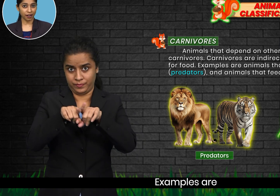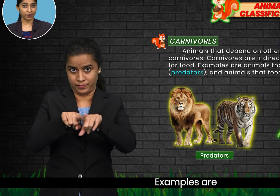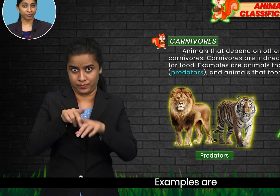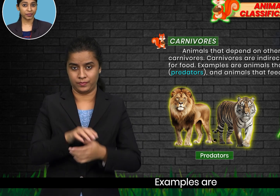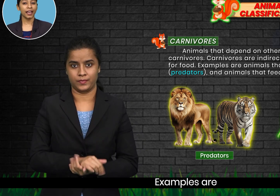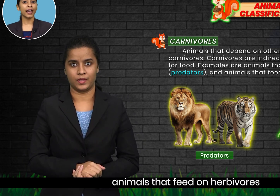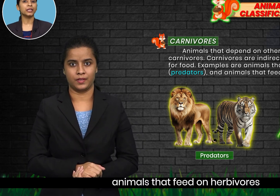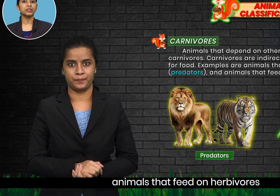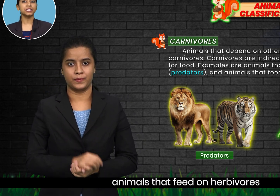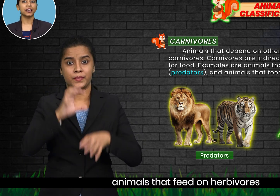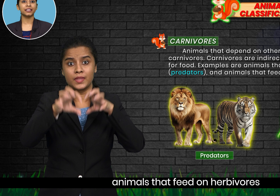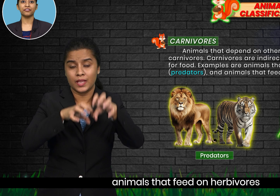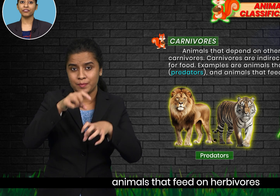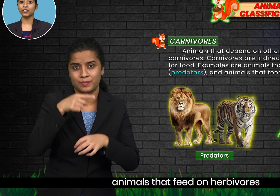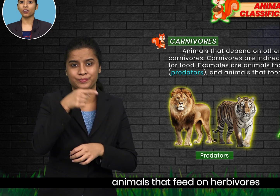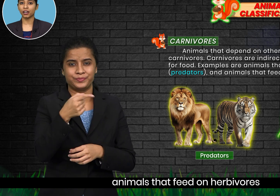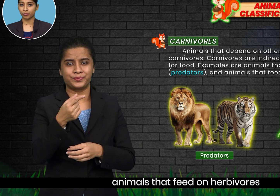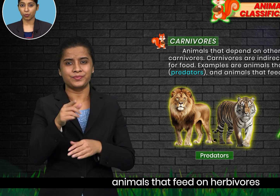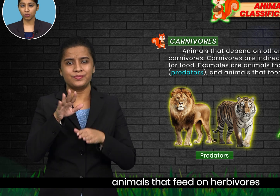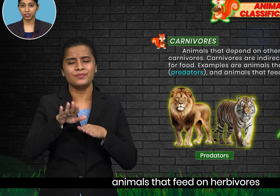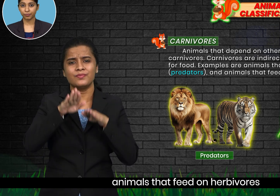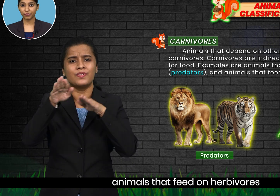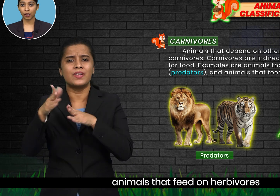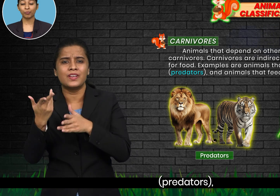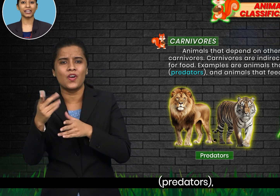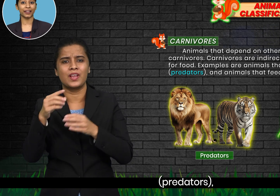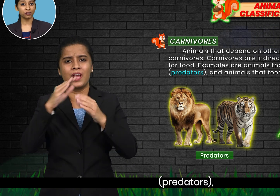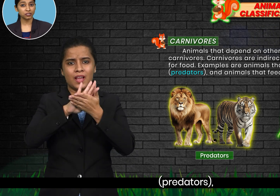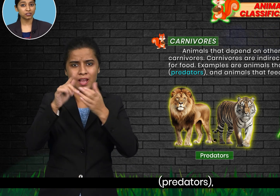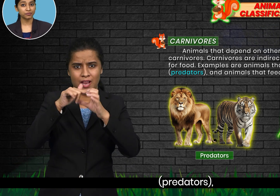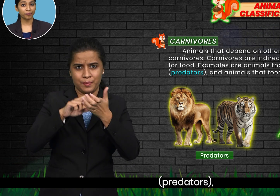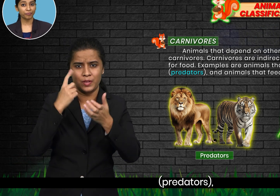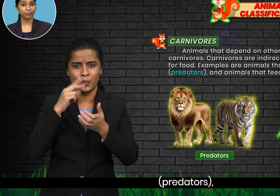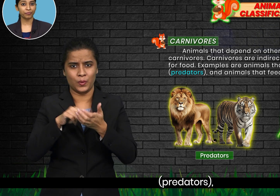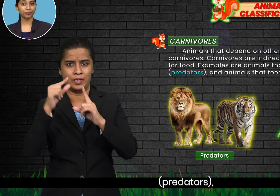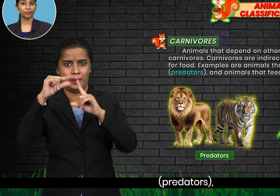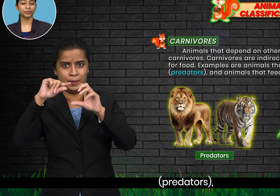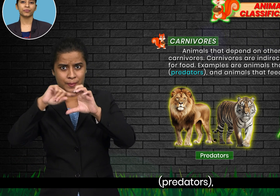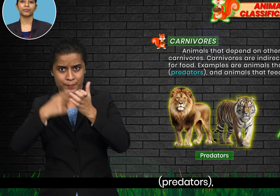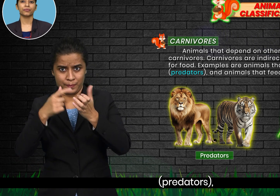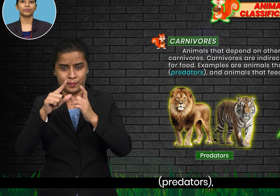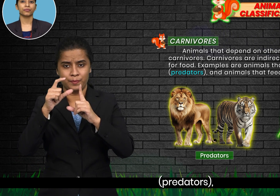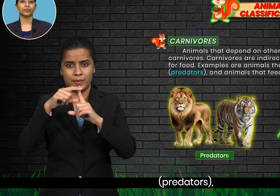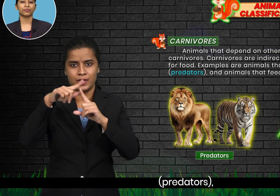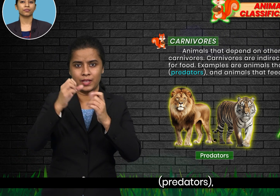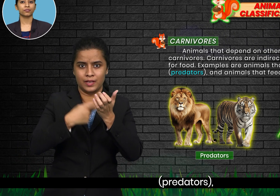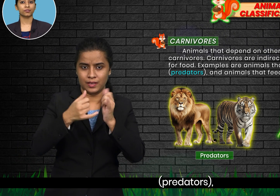Examples are animals that feed on herbivores, predators,